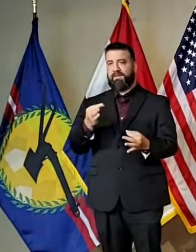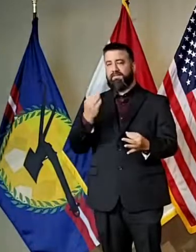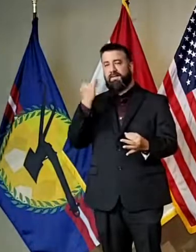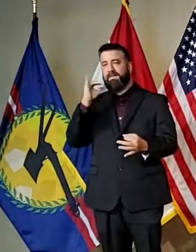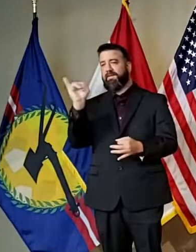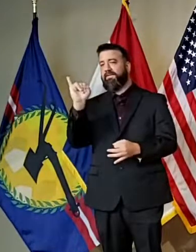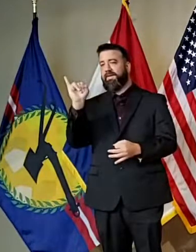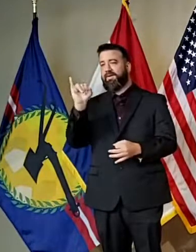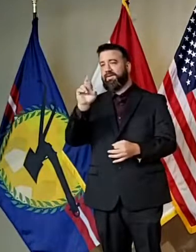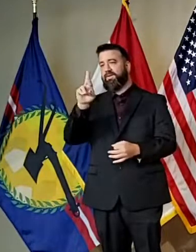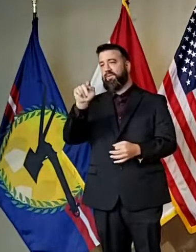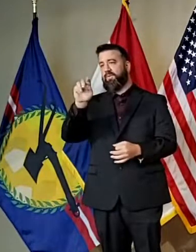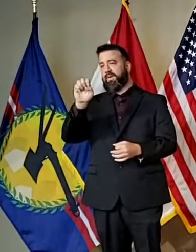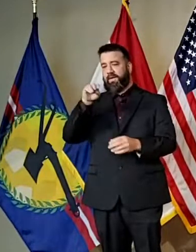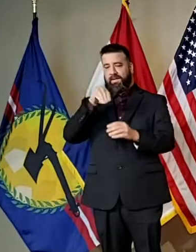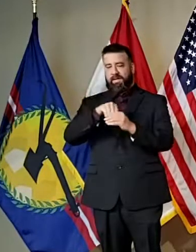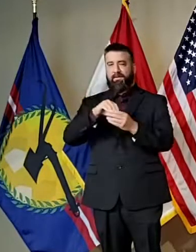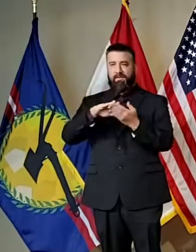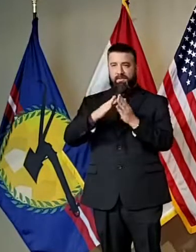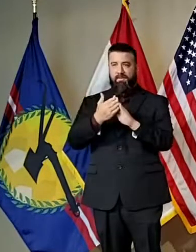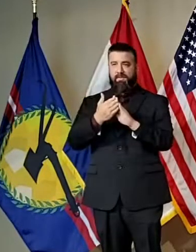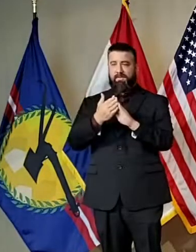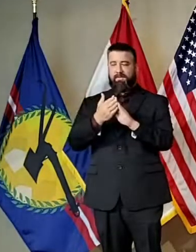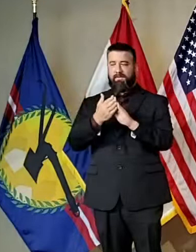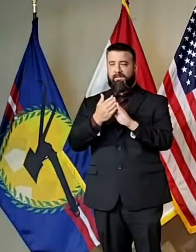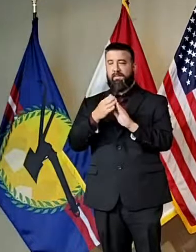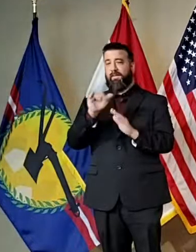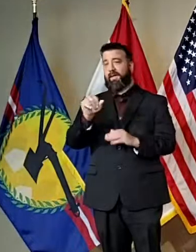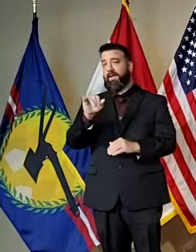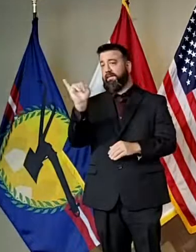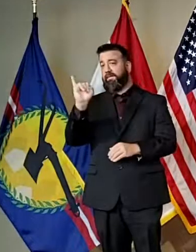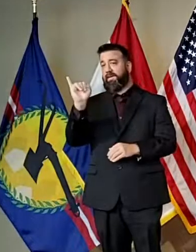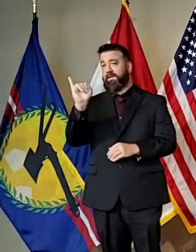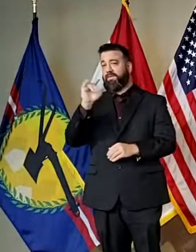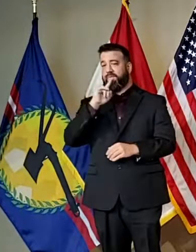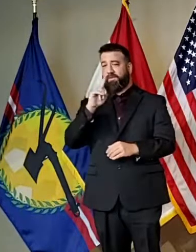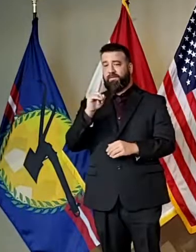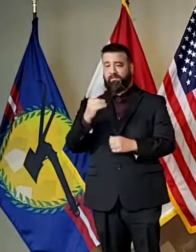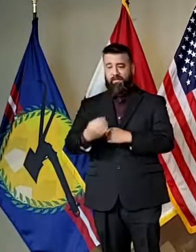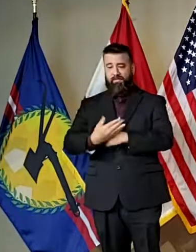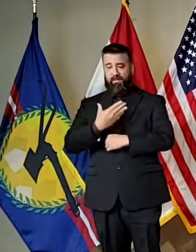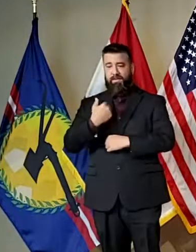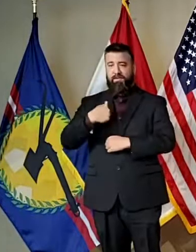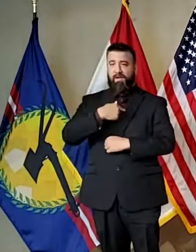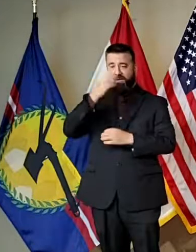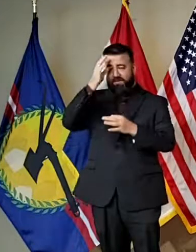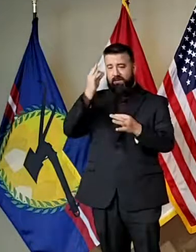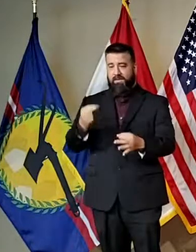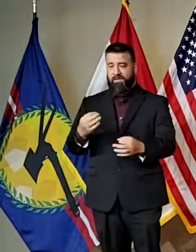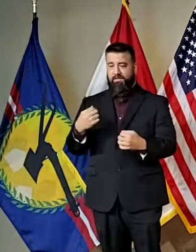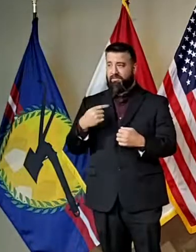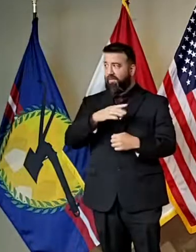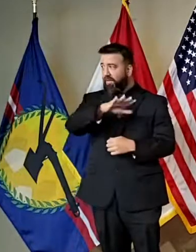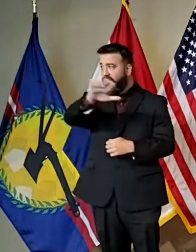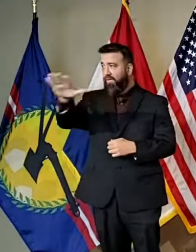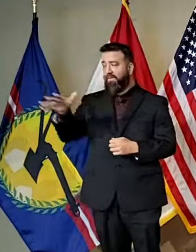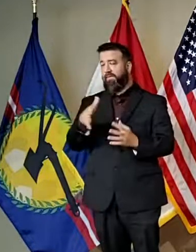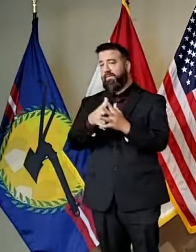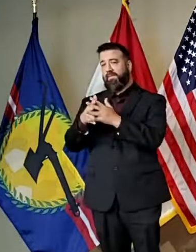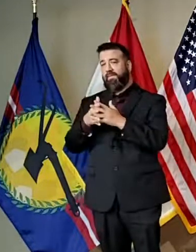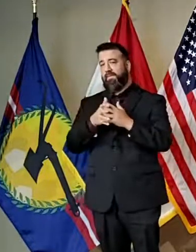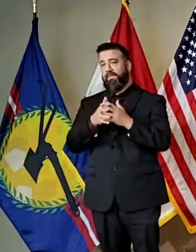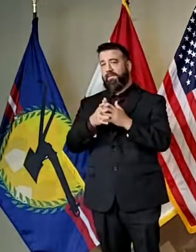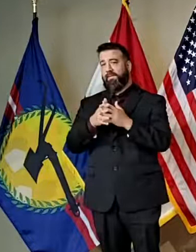of that infection rate, and those rates of infection have driven the decisions across the country in most jurisdictions, and they've